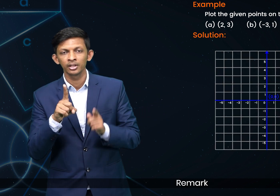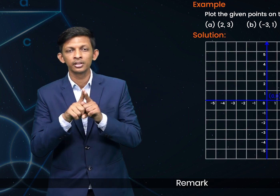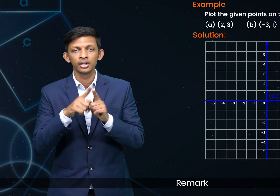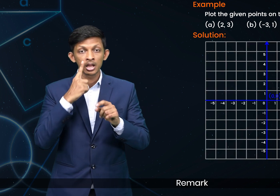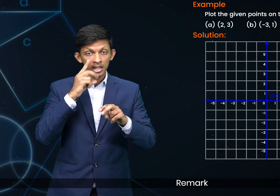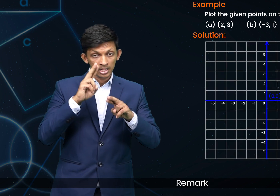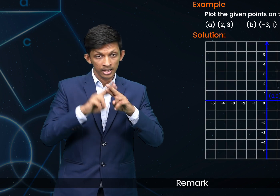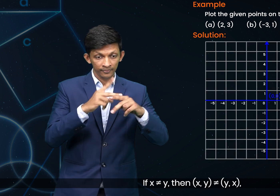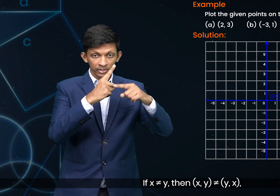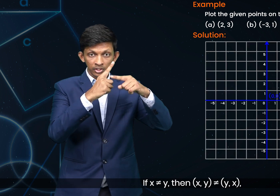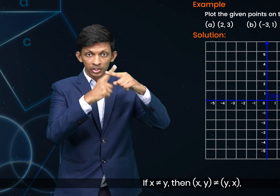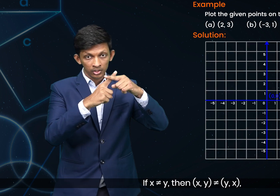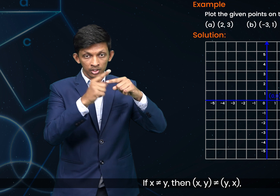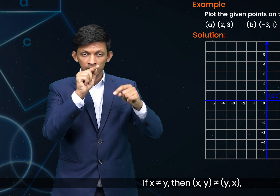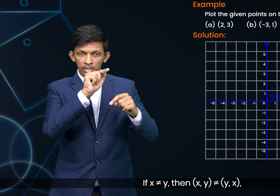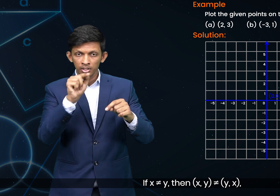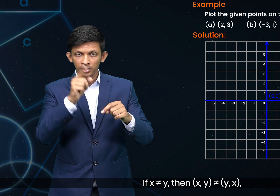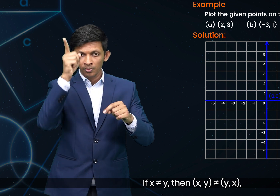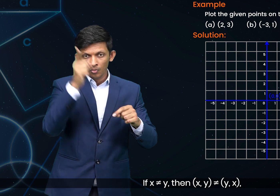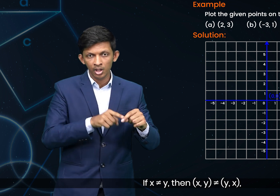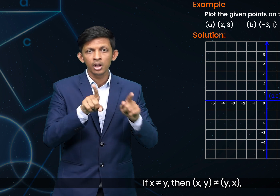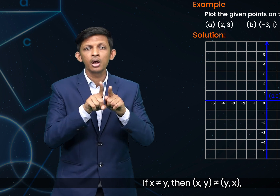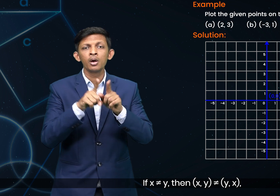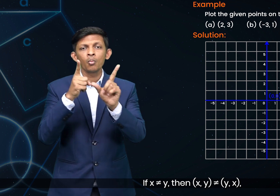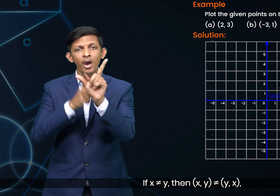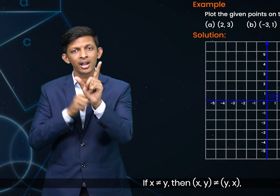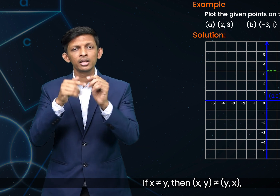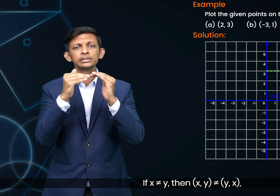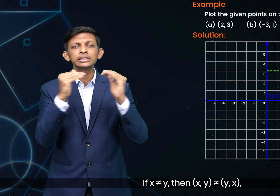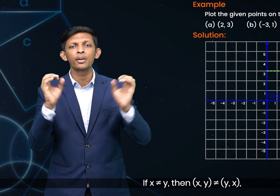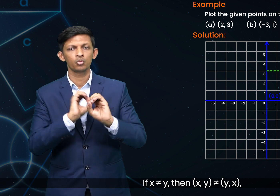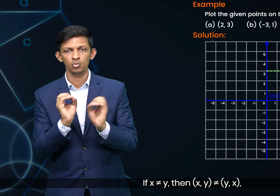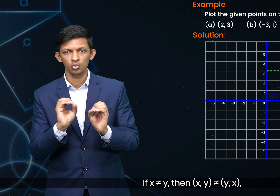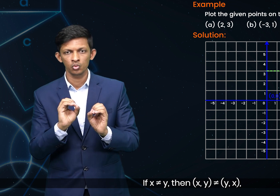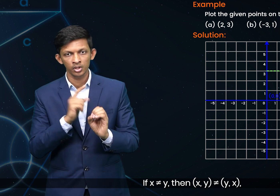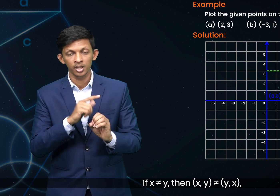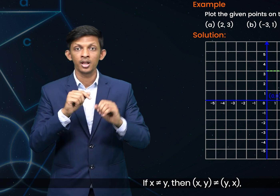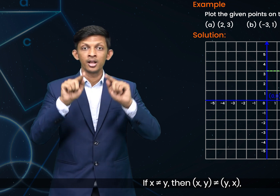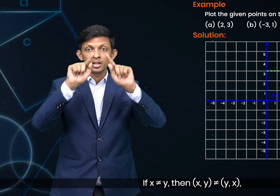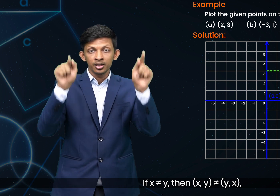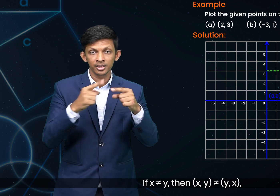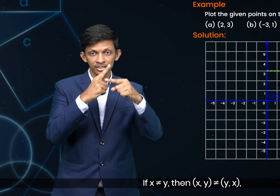Remark: if x not equal to y, then x, y is not equal to y,